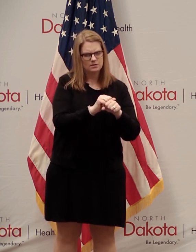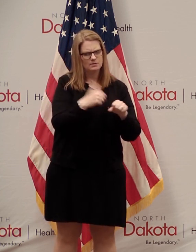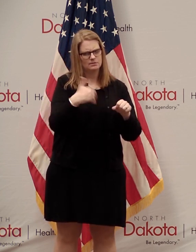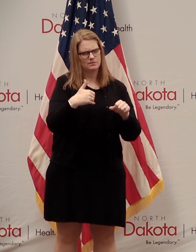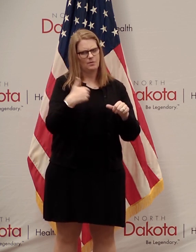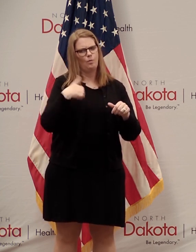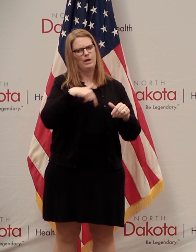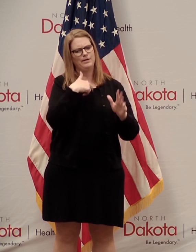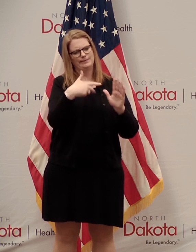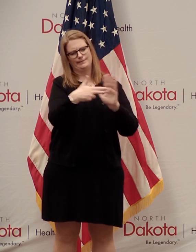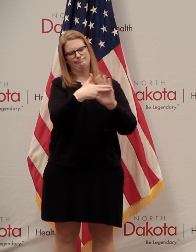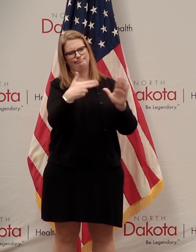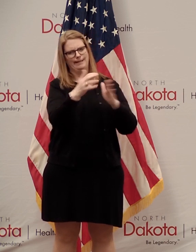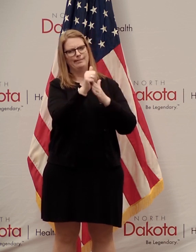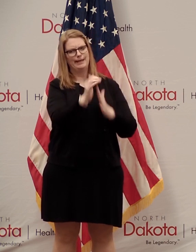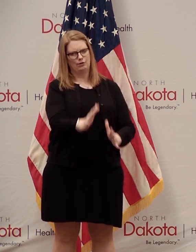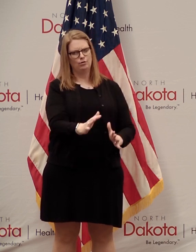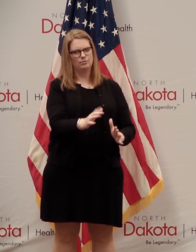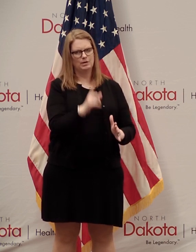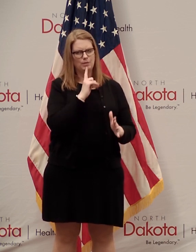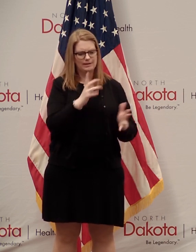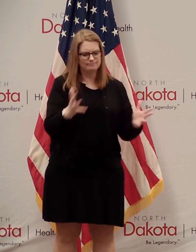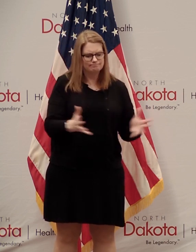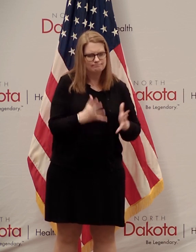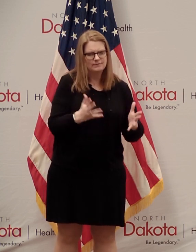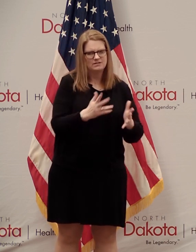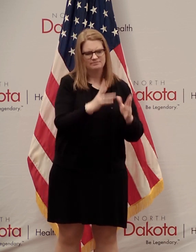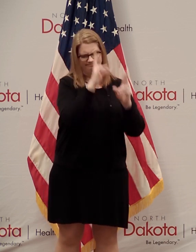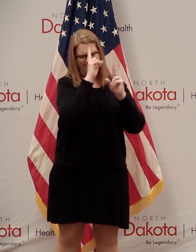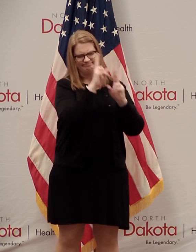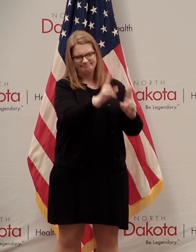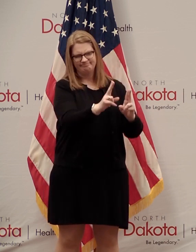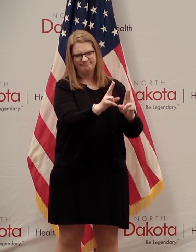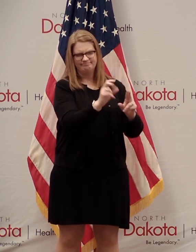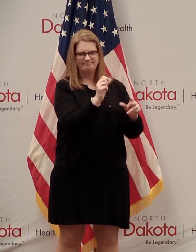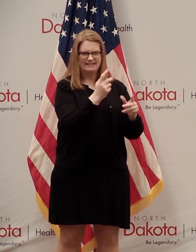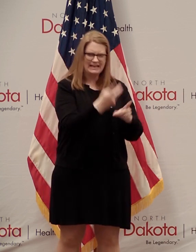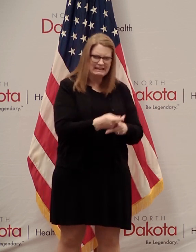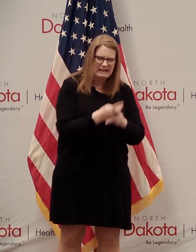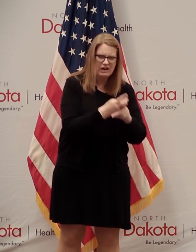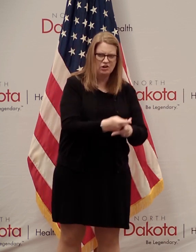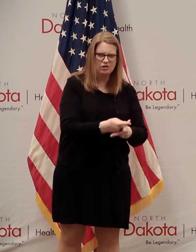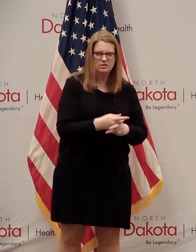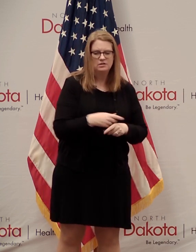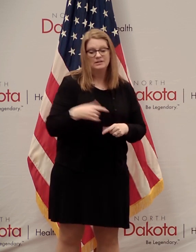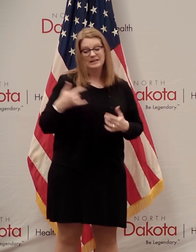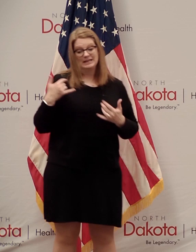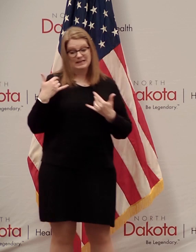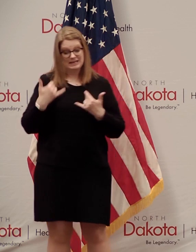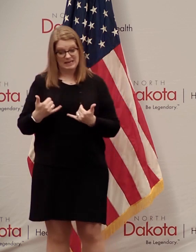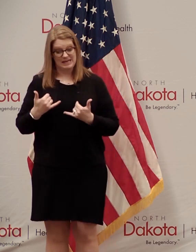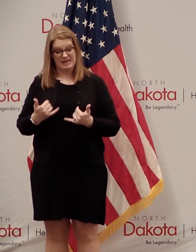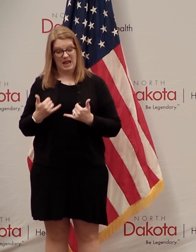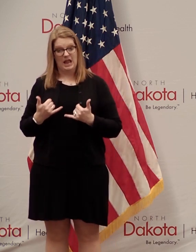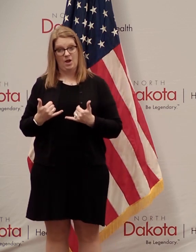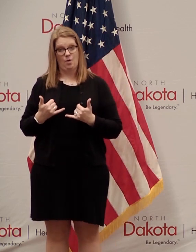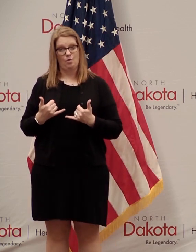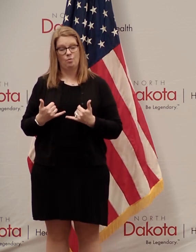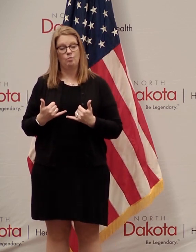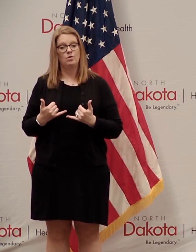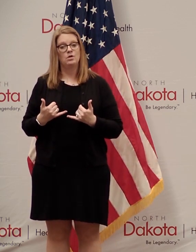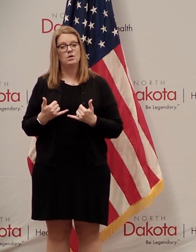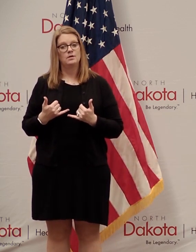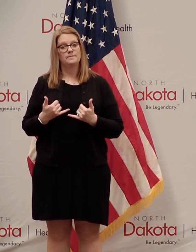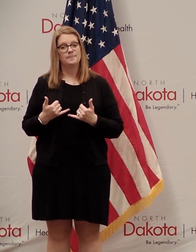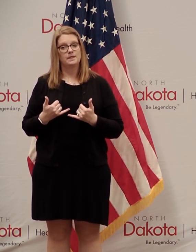that. With physical disabilities, just as much. I think what we're trying to figure out how to do here is one of the things